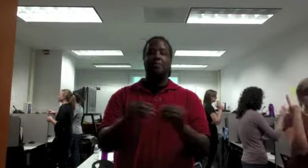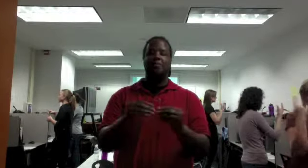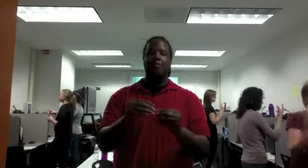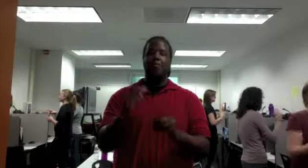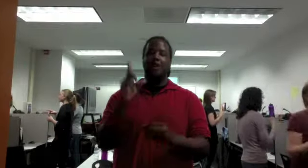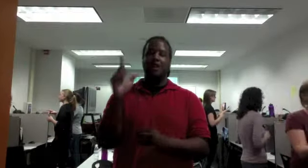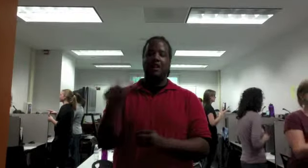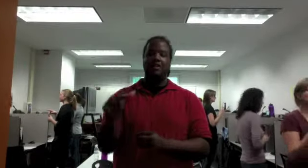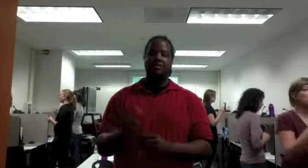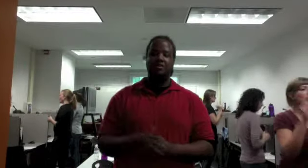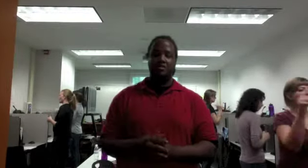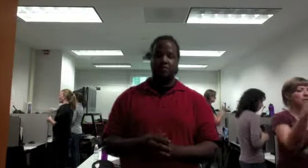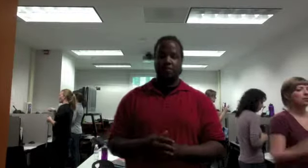talk more about this later.